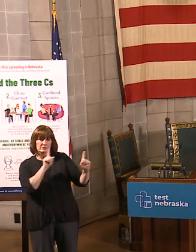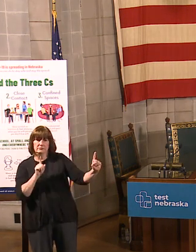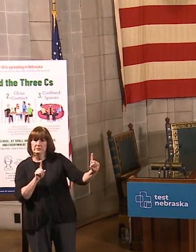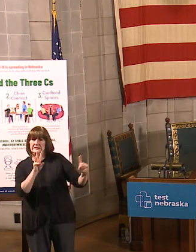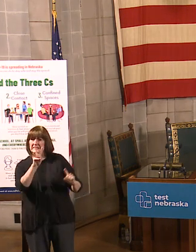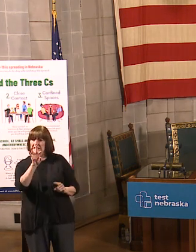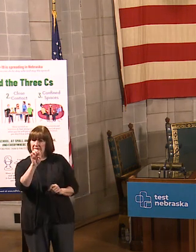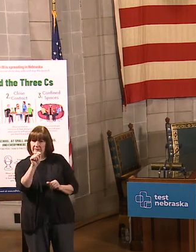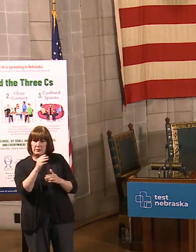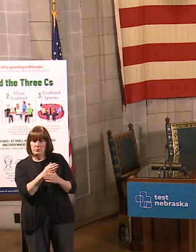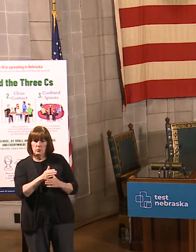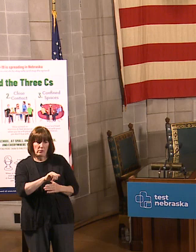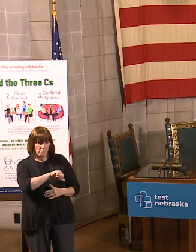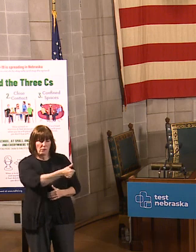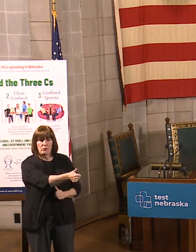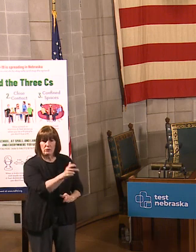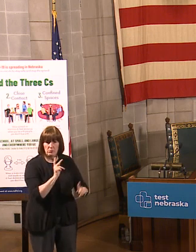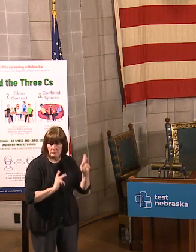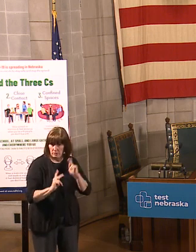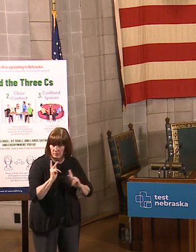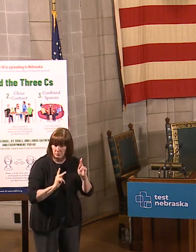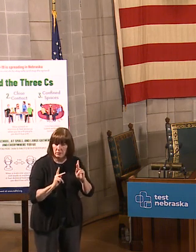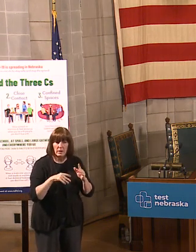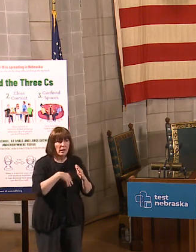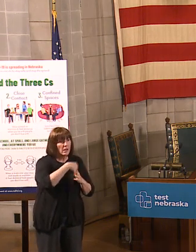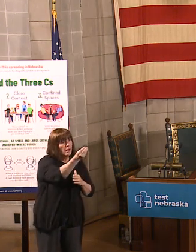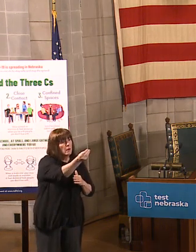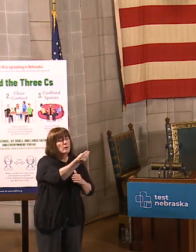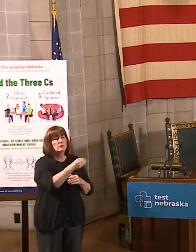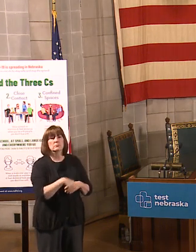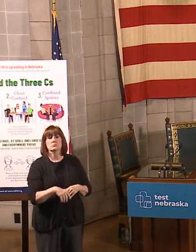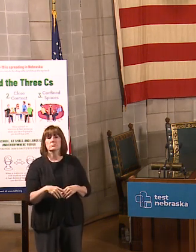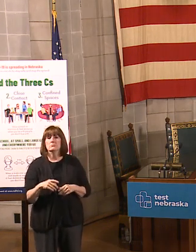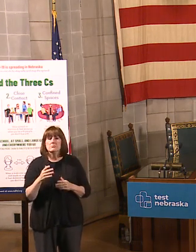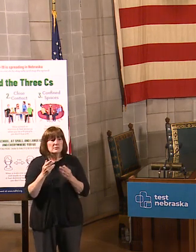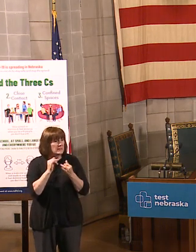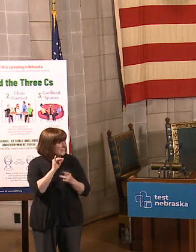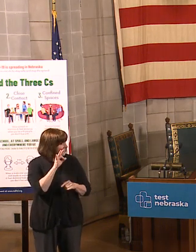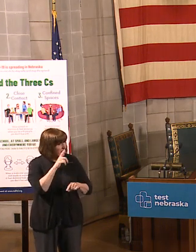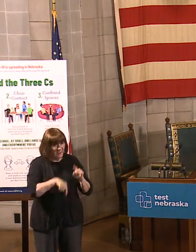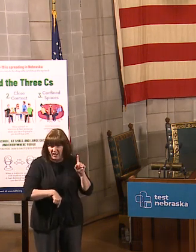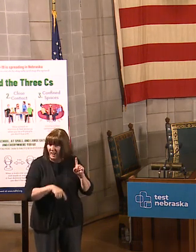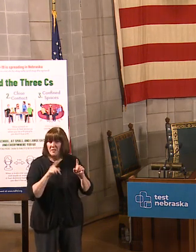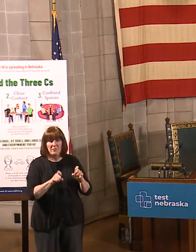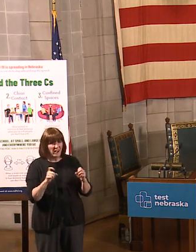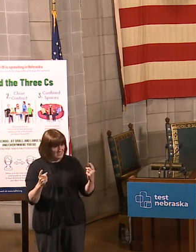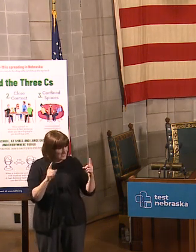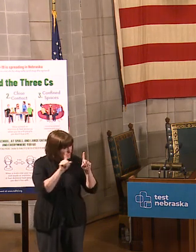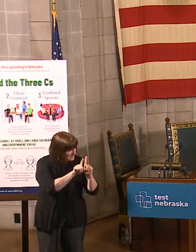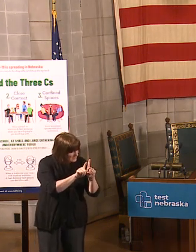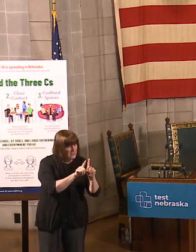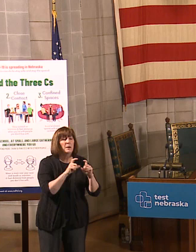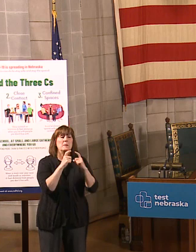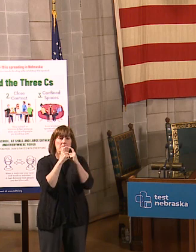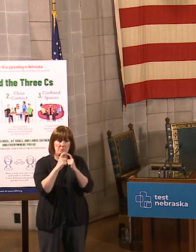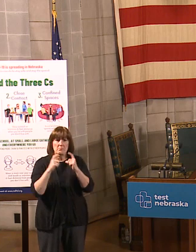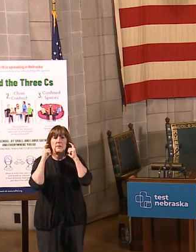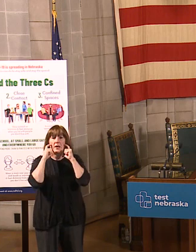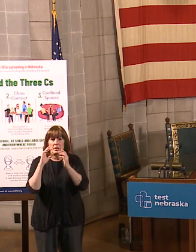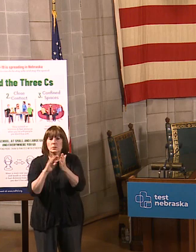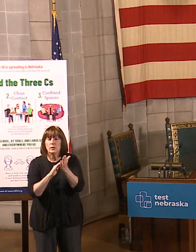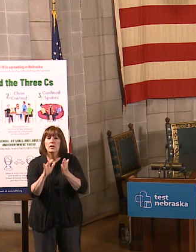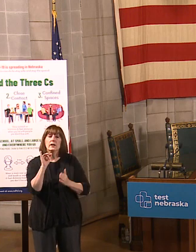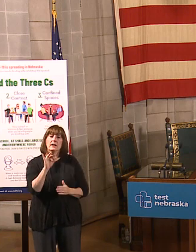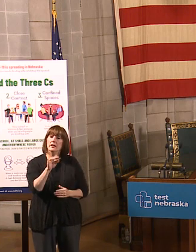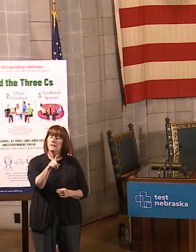between you and other people when you're out in public, wearing a mask when you cannot do that. So if you're going to be inside a store, wear a mask. If you're going to